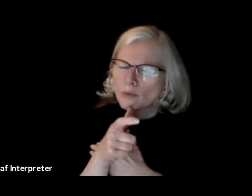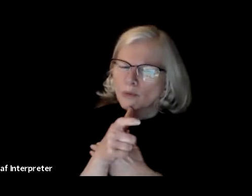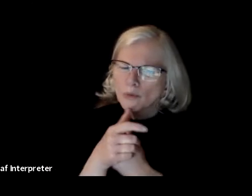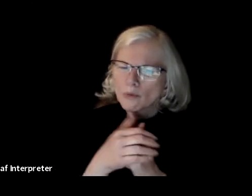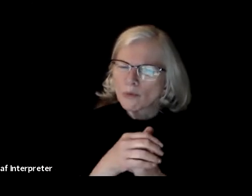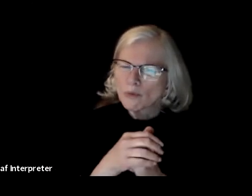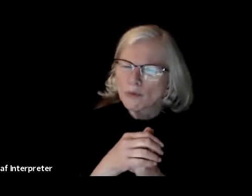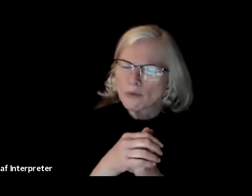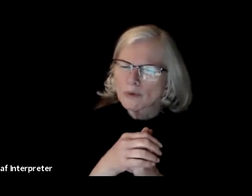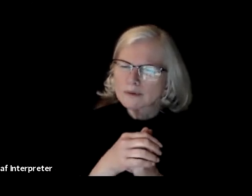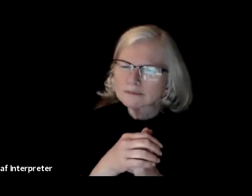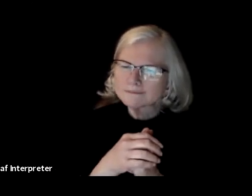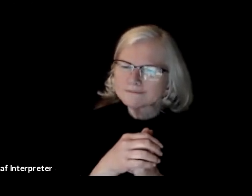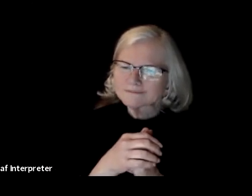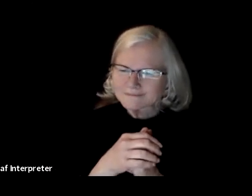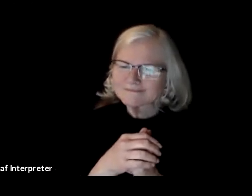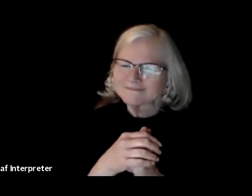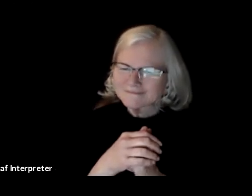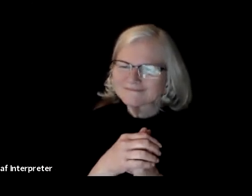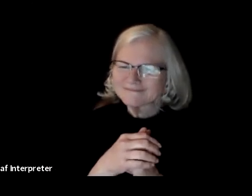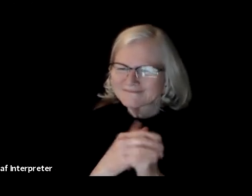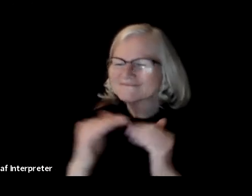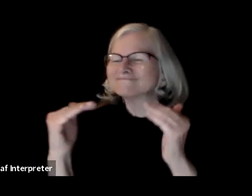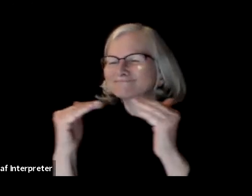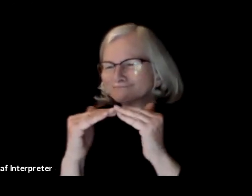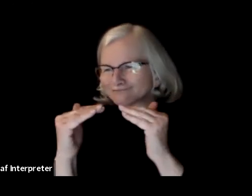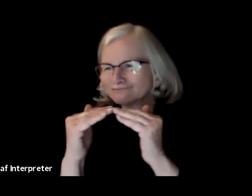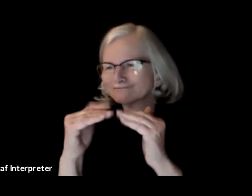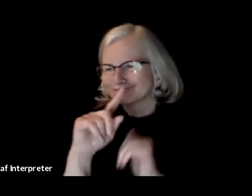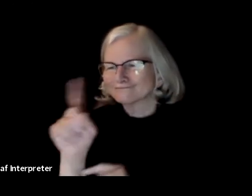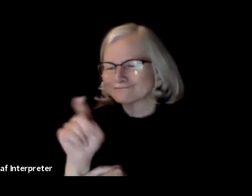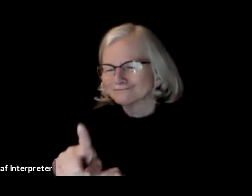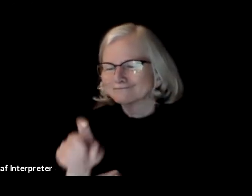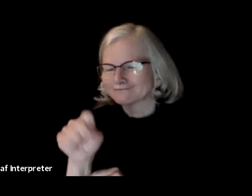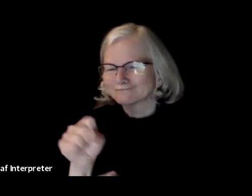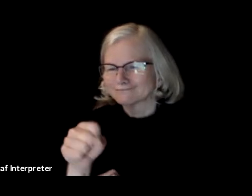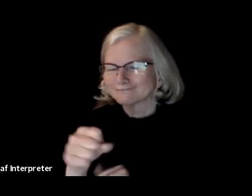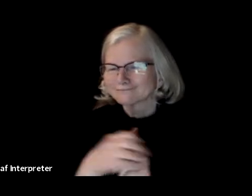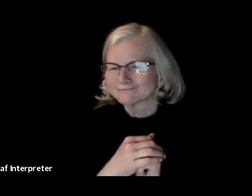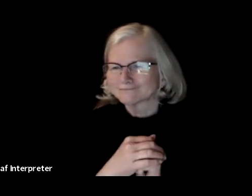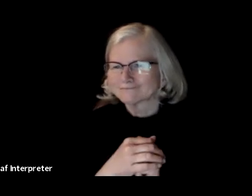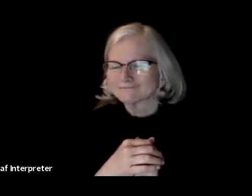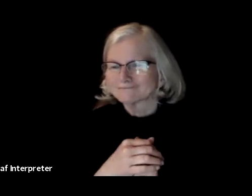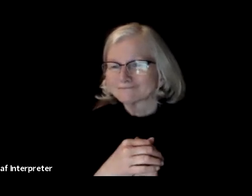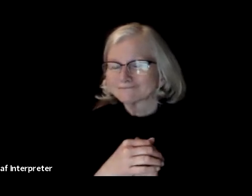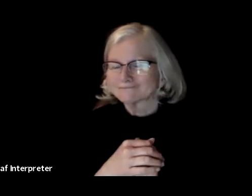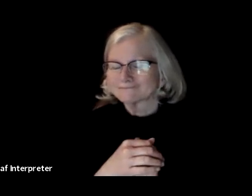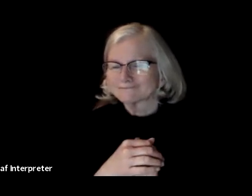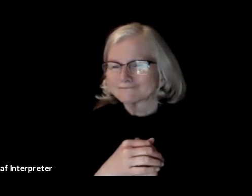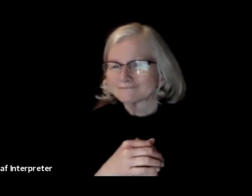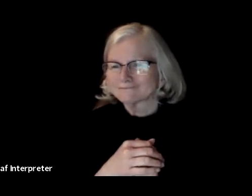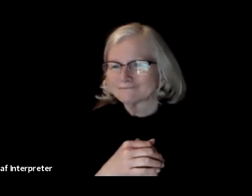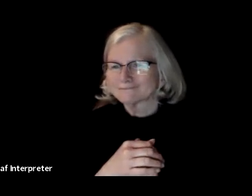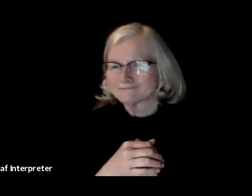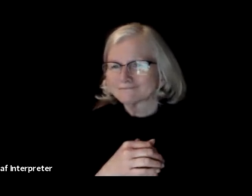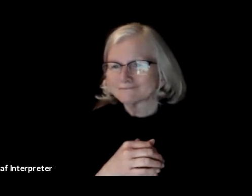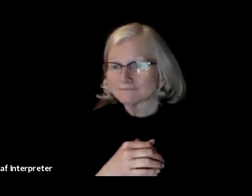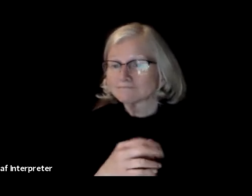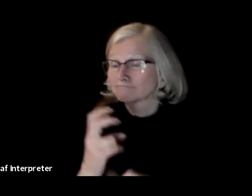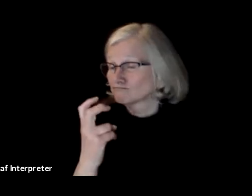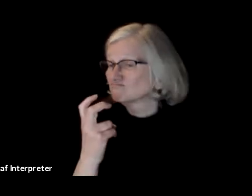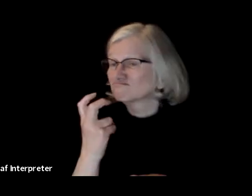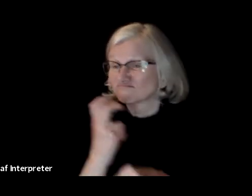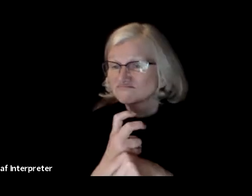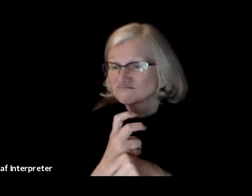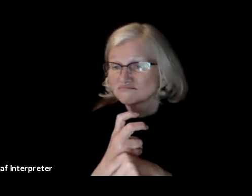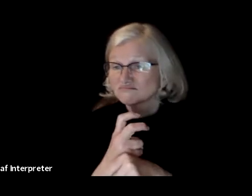Yeah, it's a really fair question, and it certainly is a hard thing to say how much effort